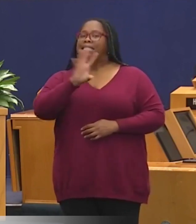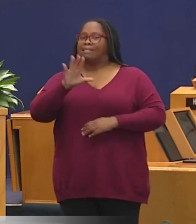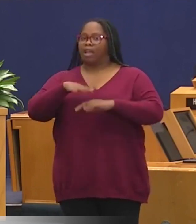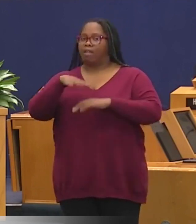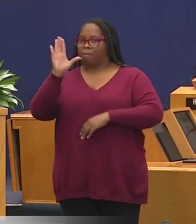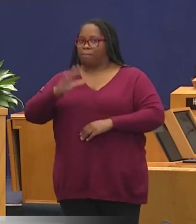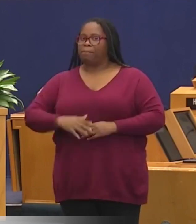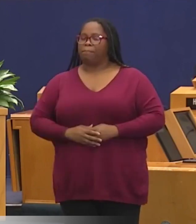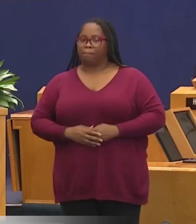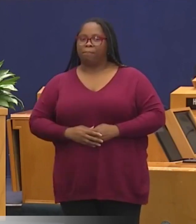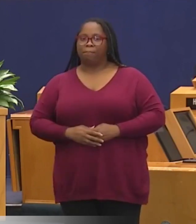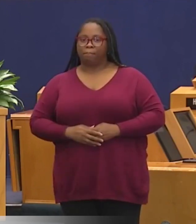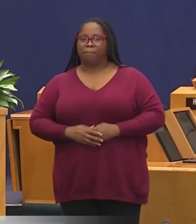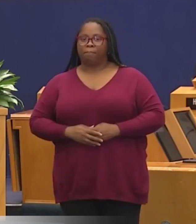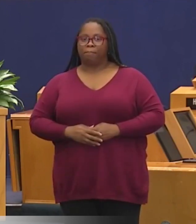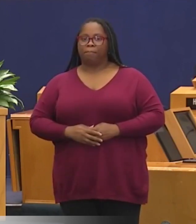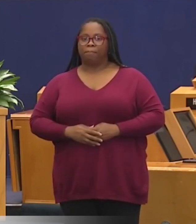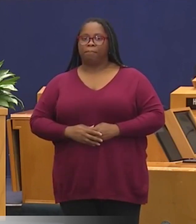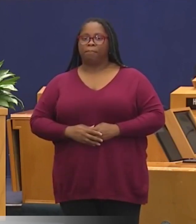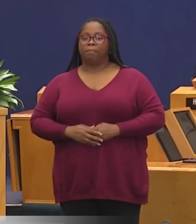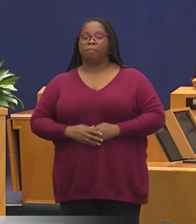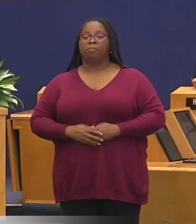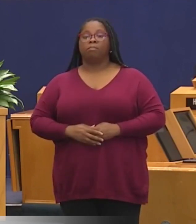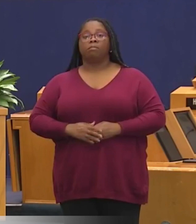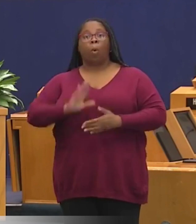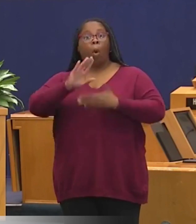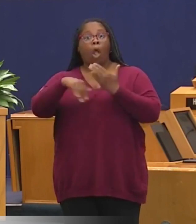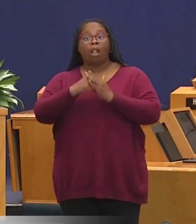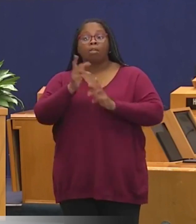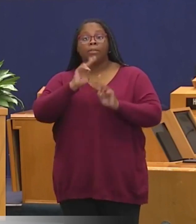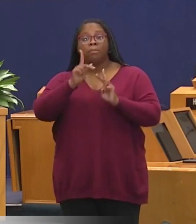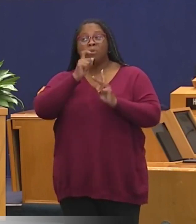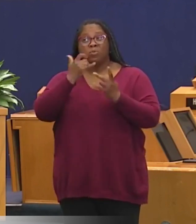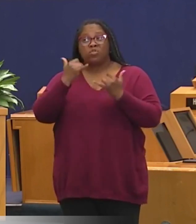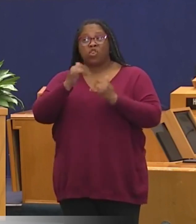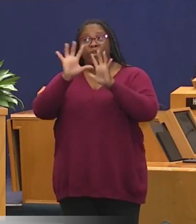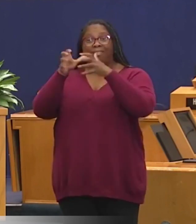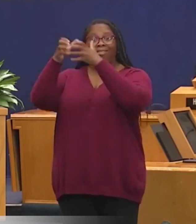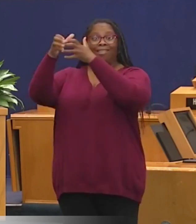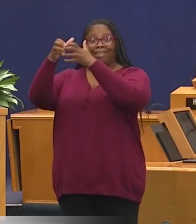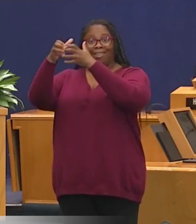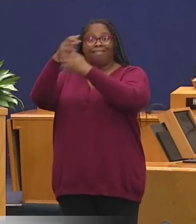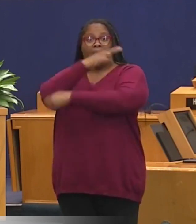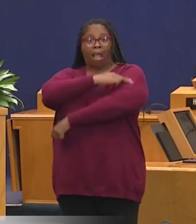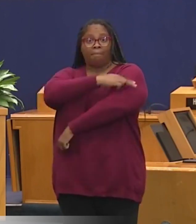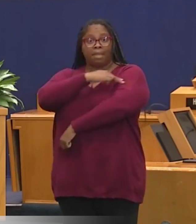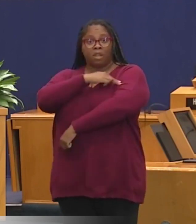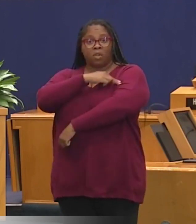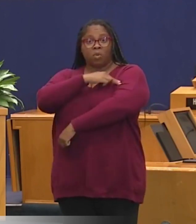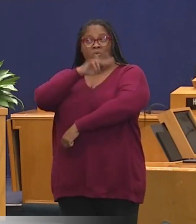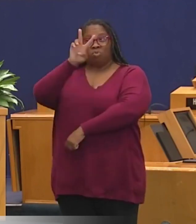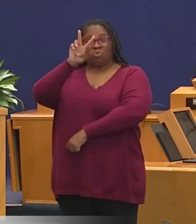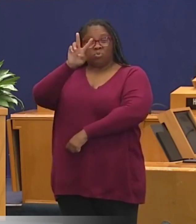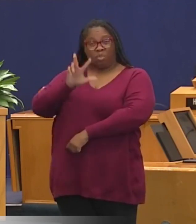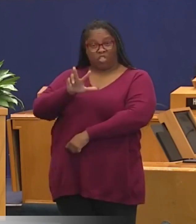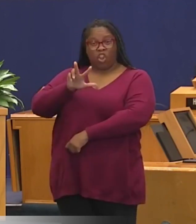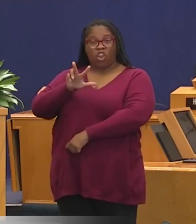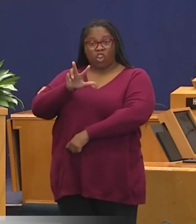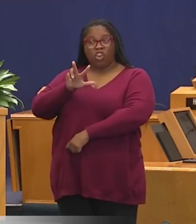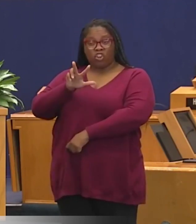old. 2/3 of all the people that are currently hospitalized who have a diagnosis